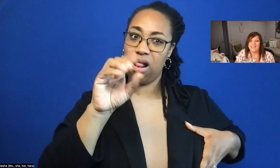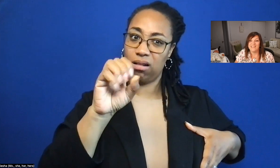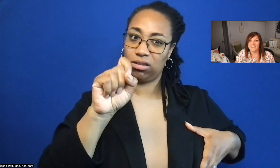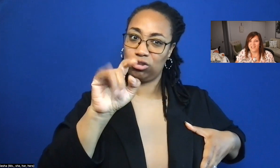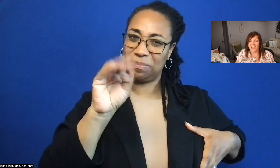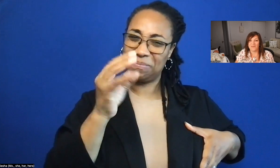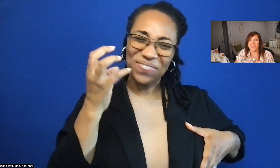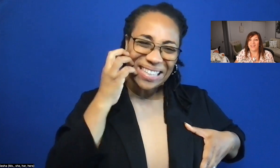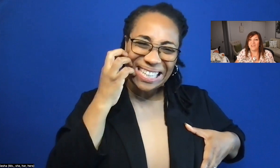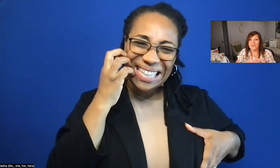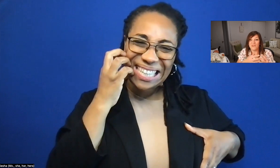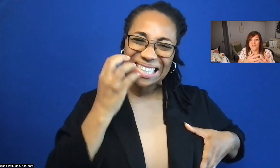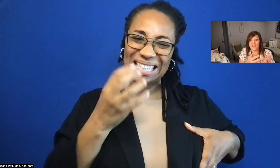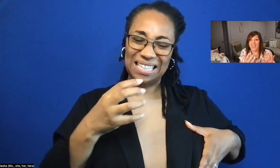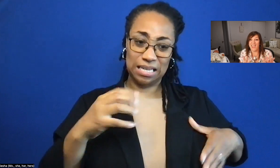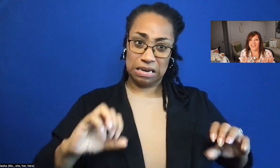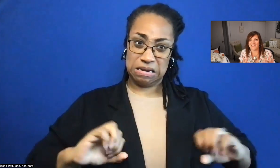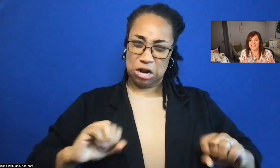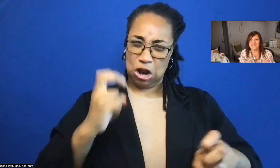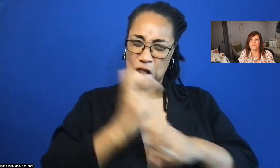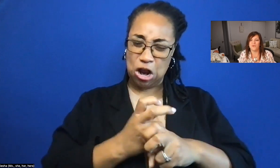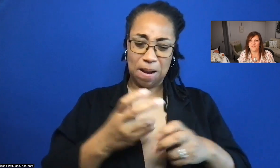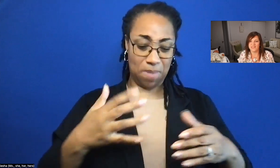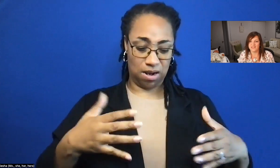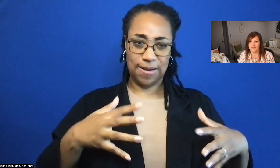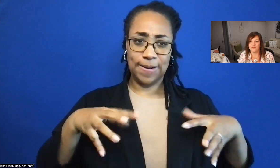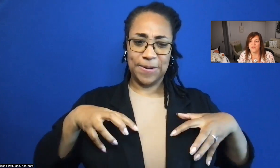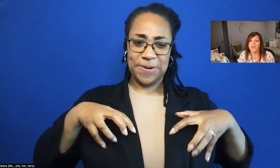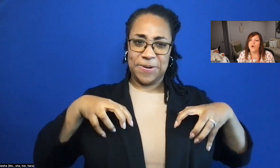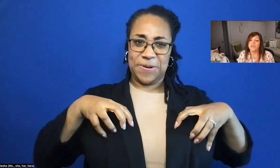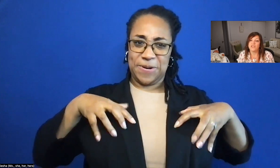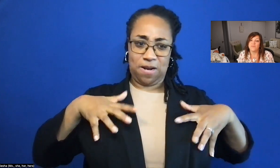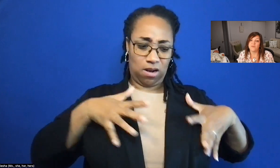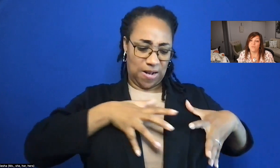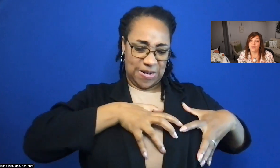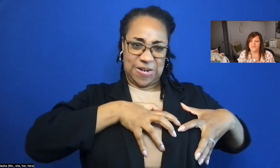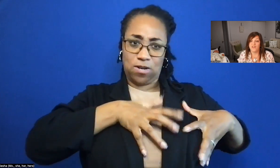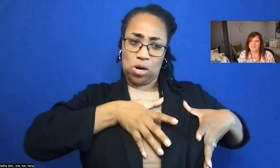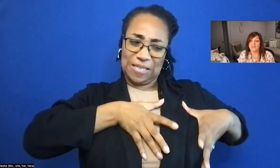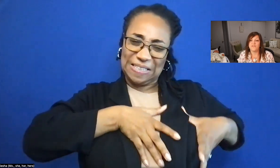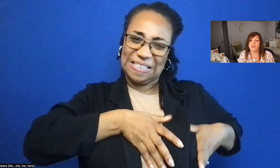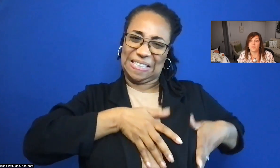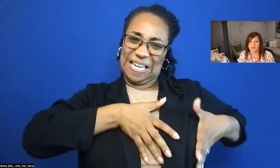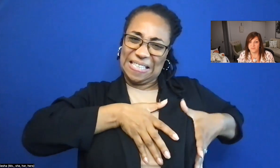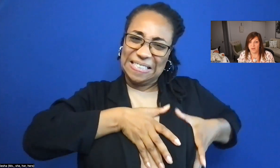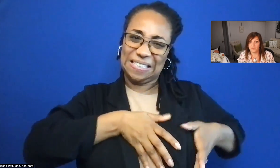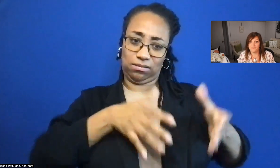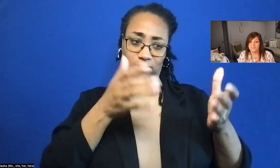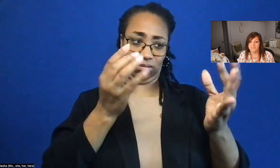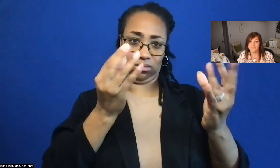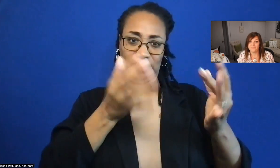take a little time and use of the hands to move this milk, which can be more effective than a breast